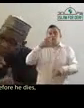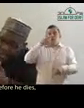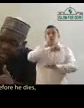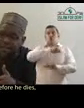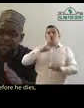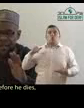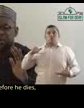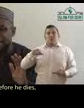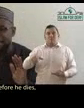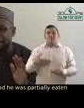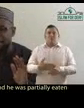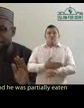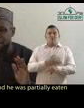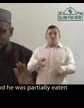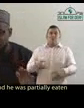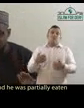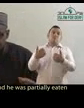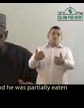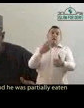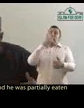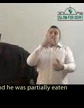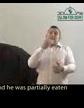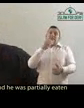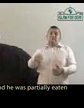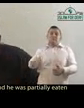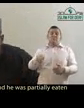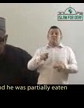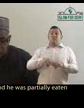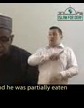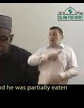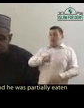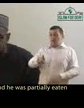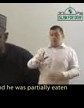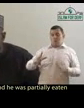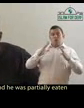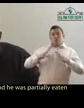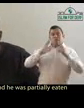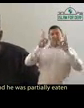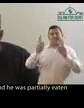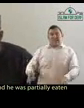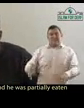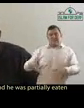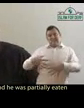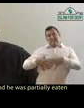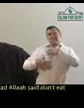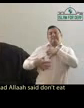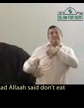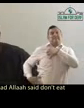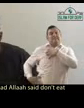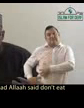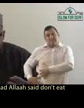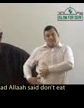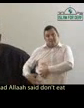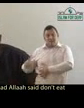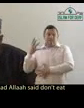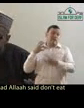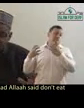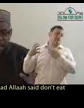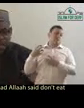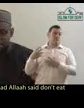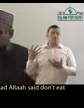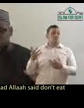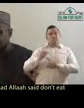him before he dies, then you can eat it. But if you came and you found he was partially eaten and devoured by another animal and he's